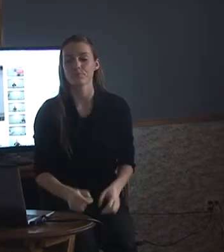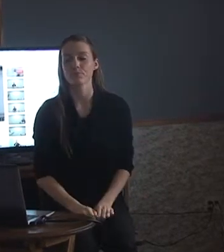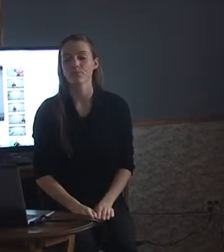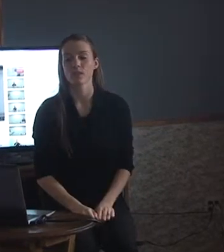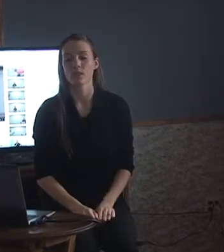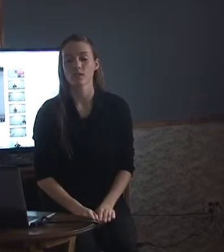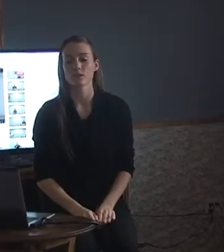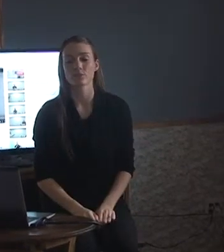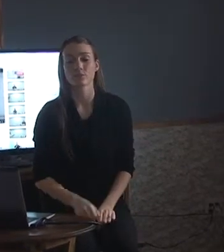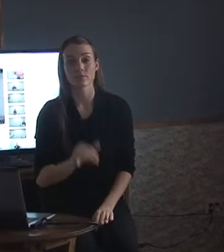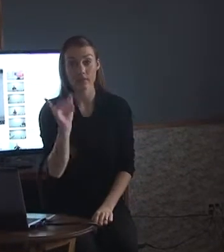Like categories.